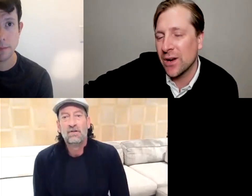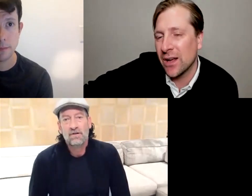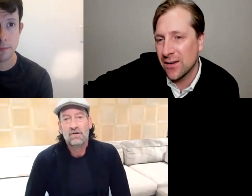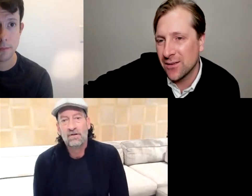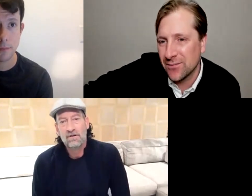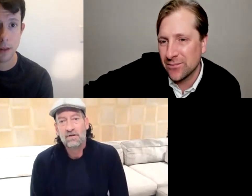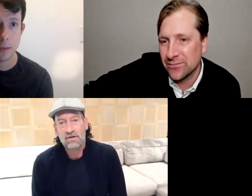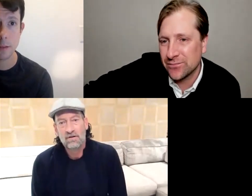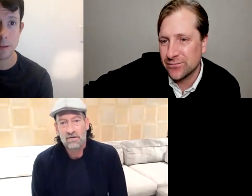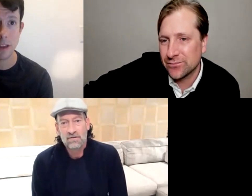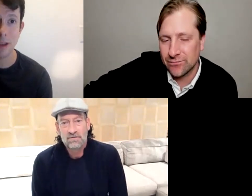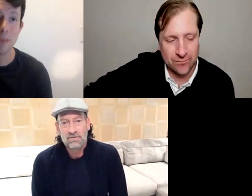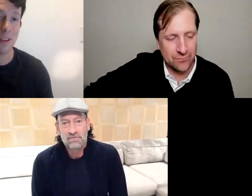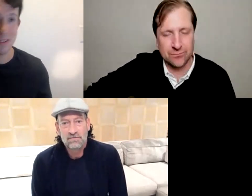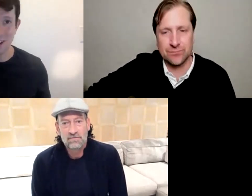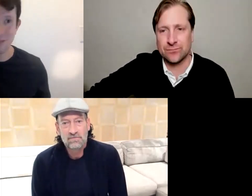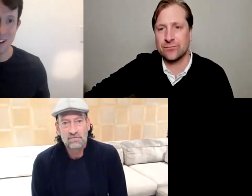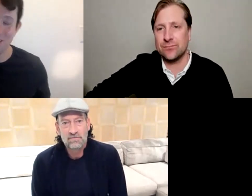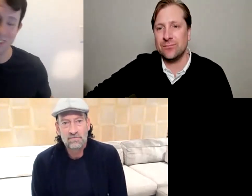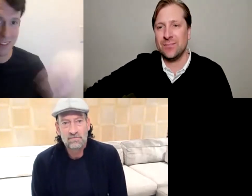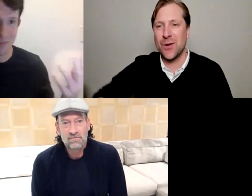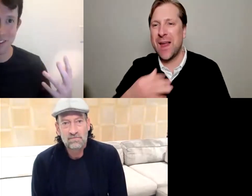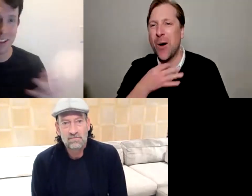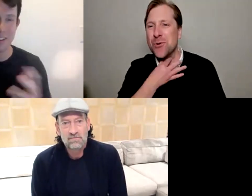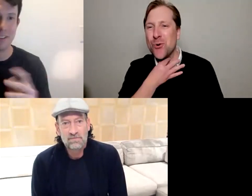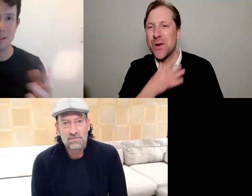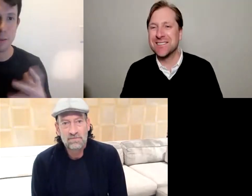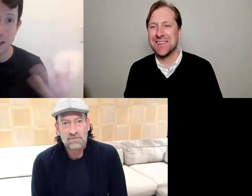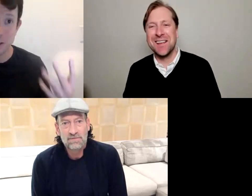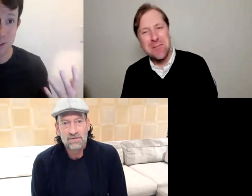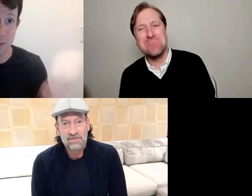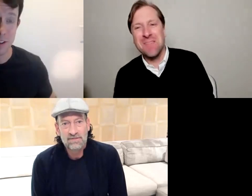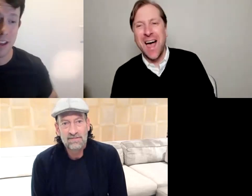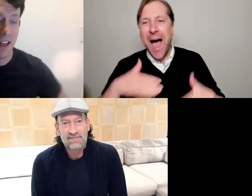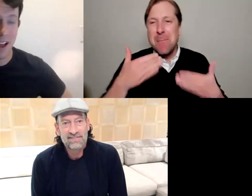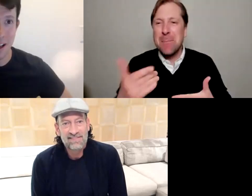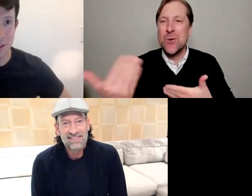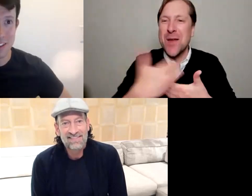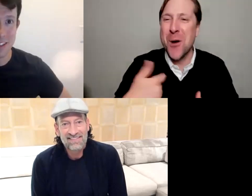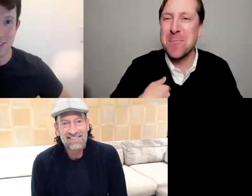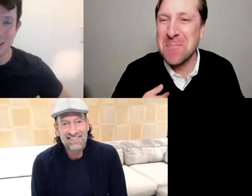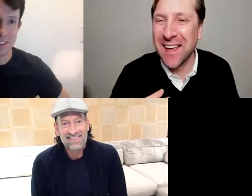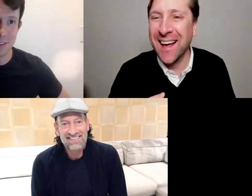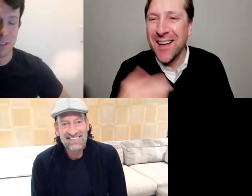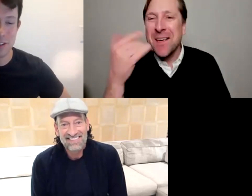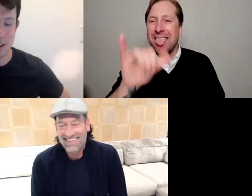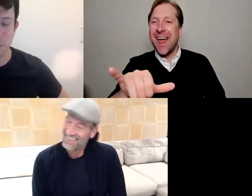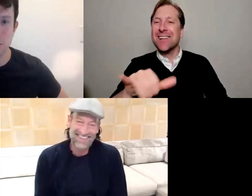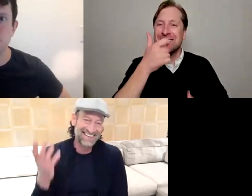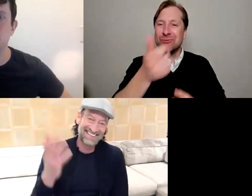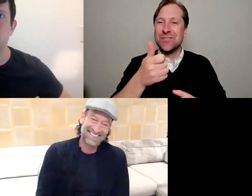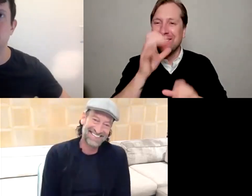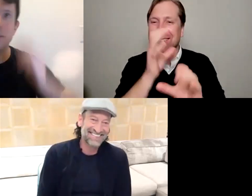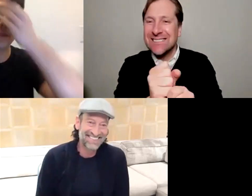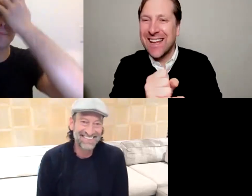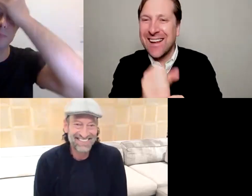start shooting. Absolutely. I'm kind of curious about that. I'm glad you interrupted, because that's really interesting. I'm wondering